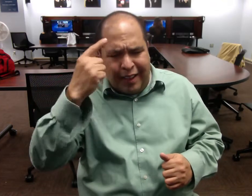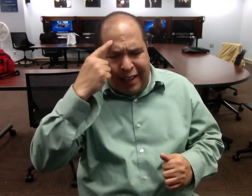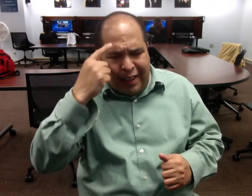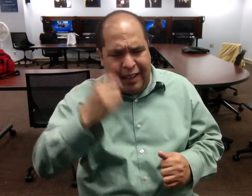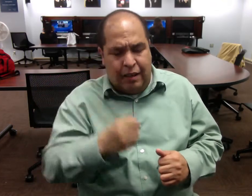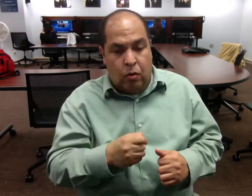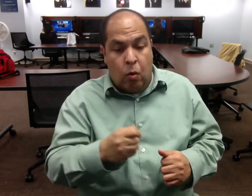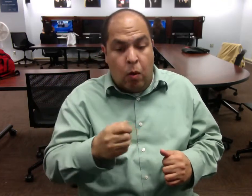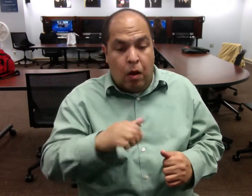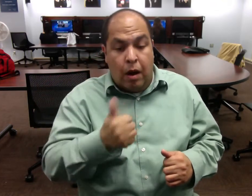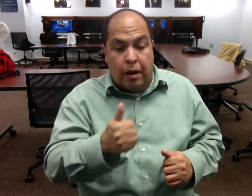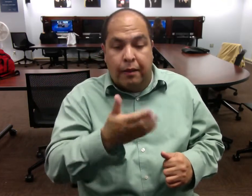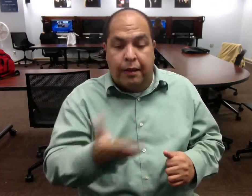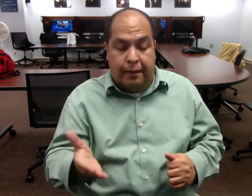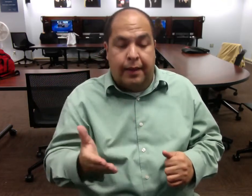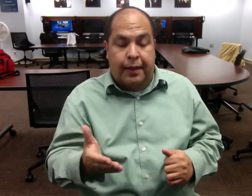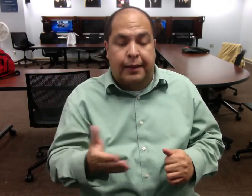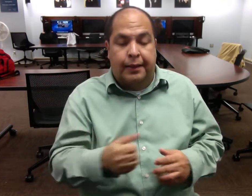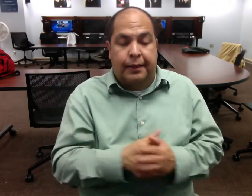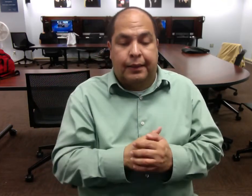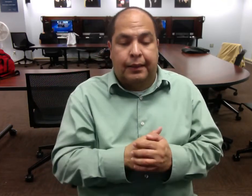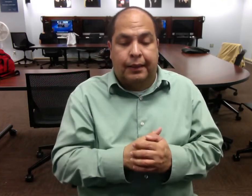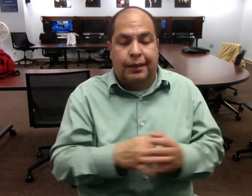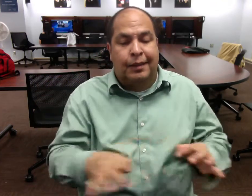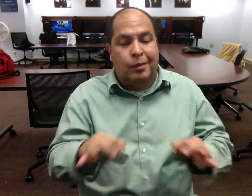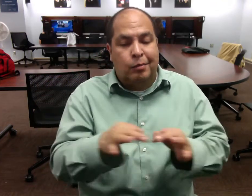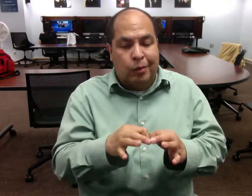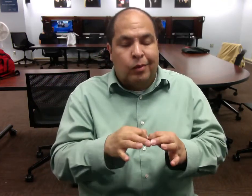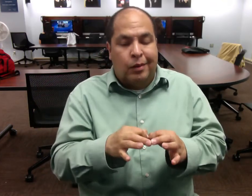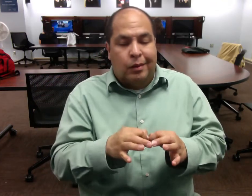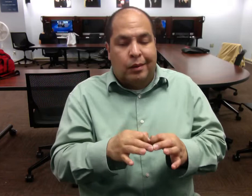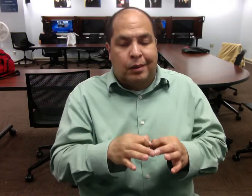the idea of multiple intelligences.